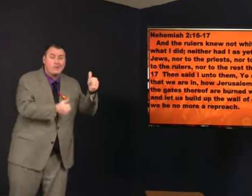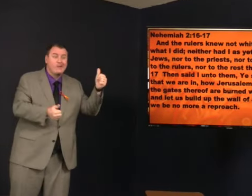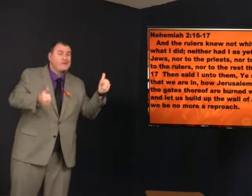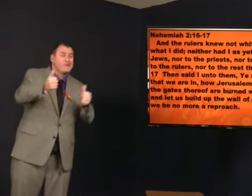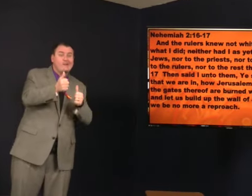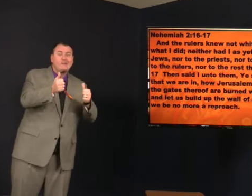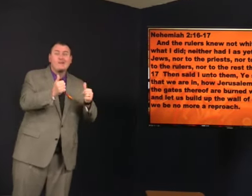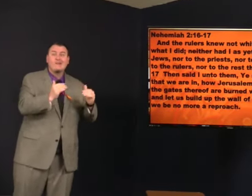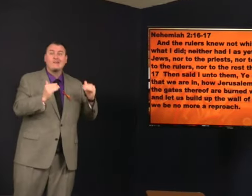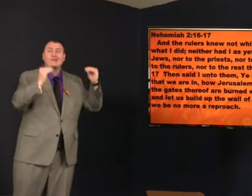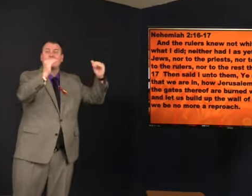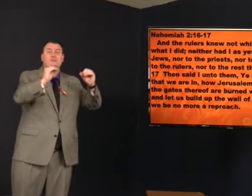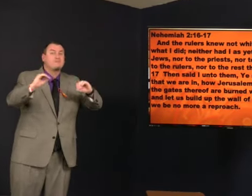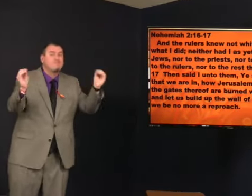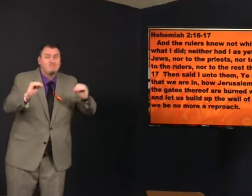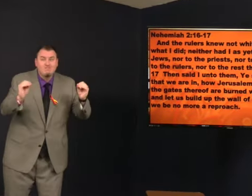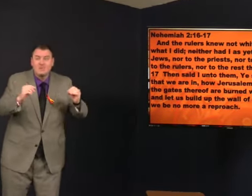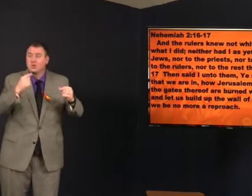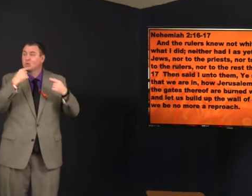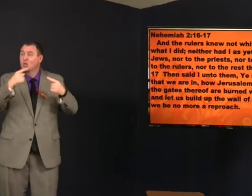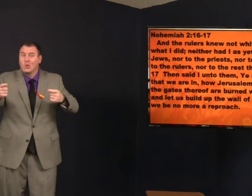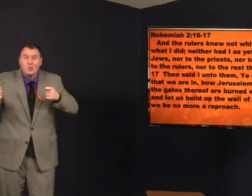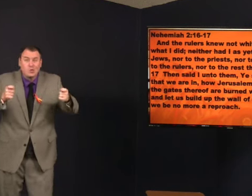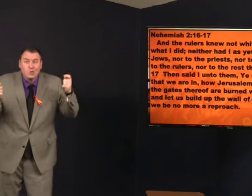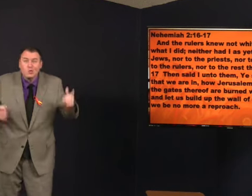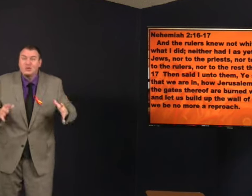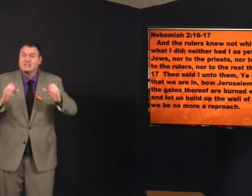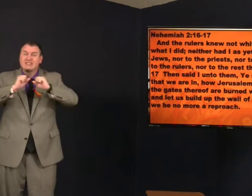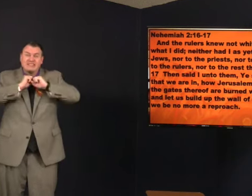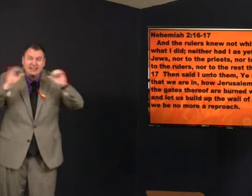or to the nobles, or to the rulers,